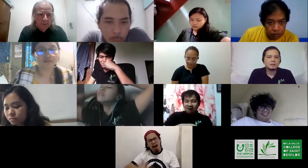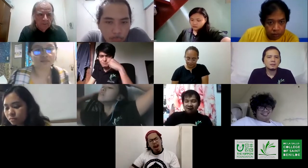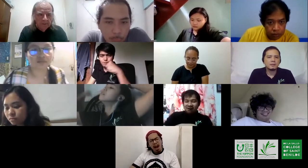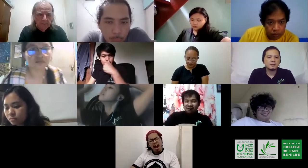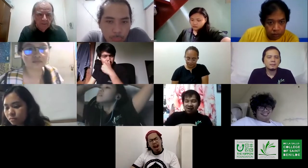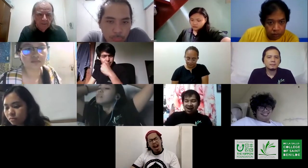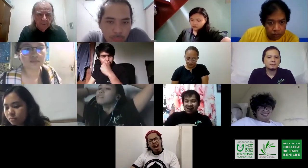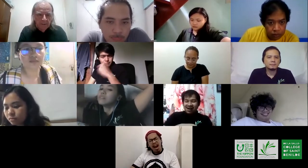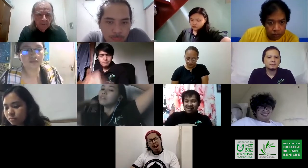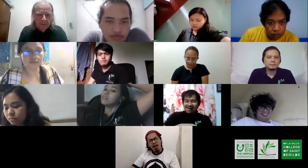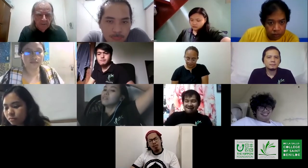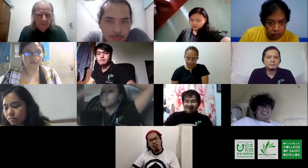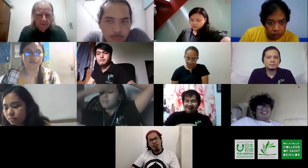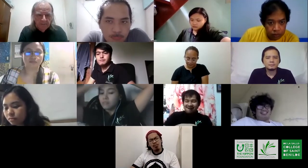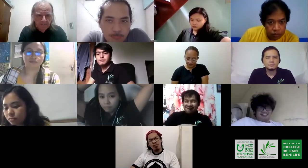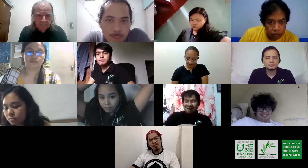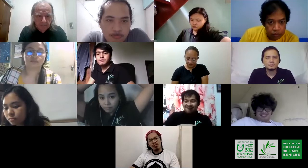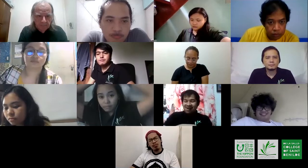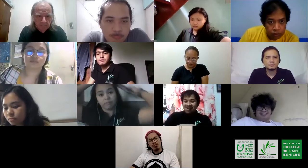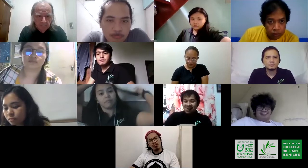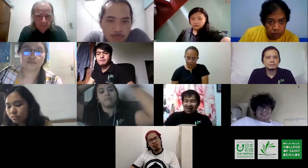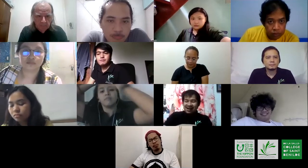Let me go back to the sent email here.